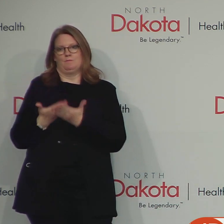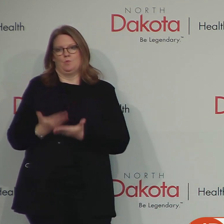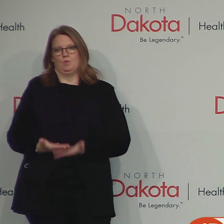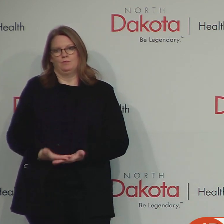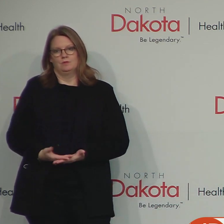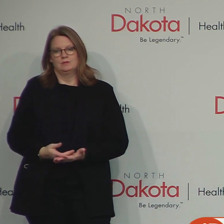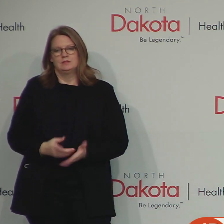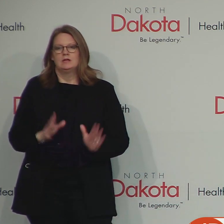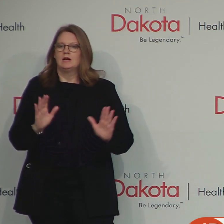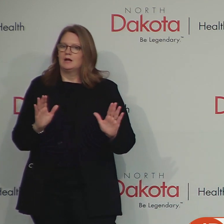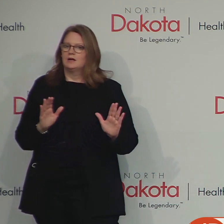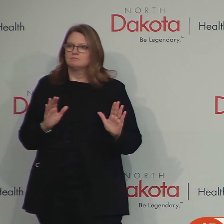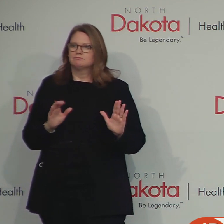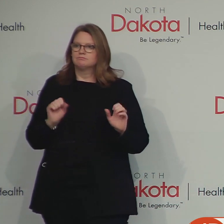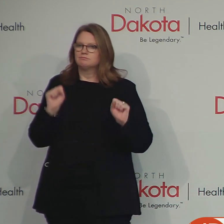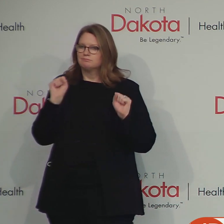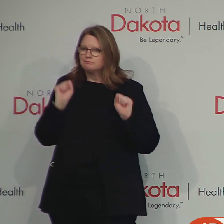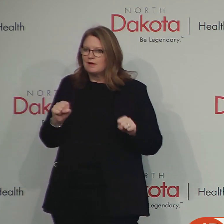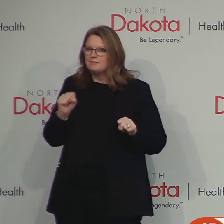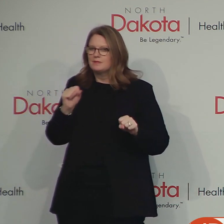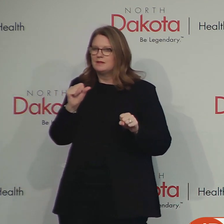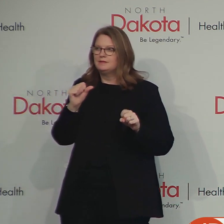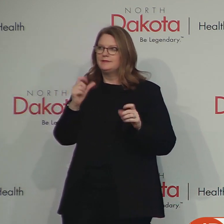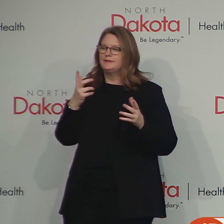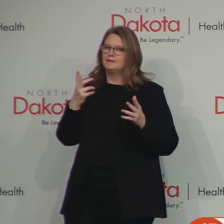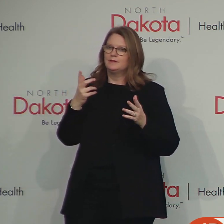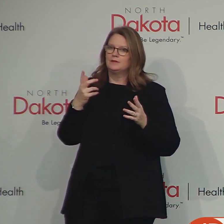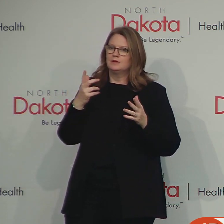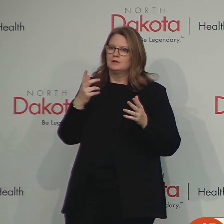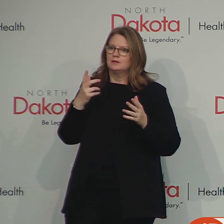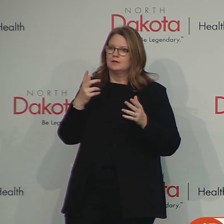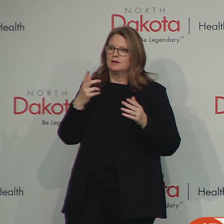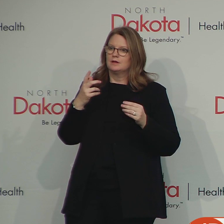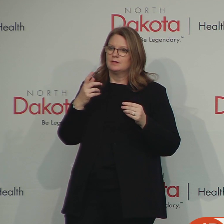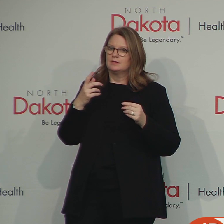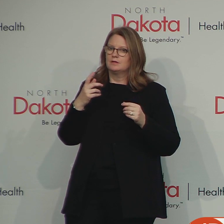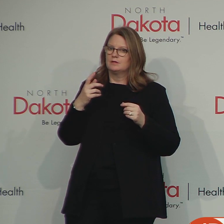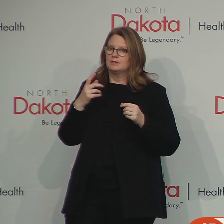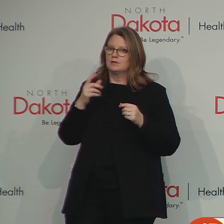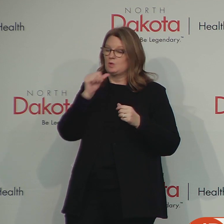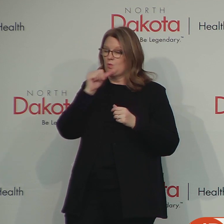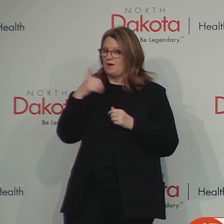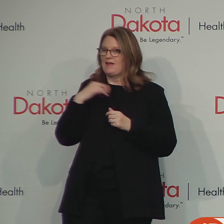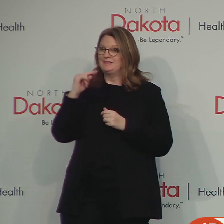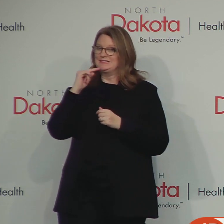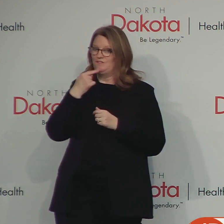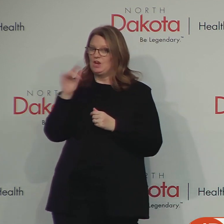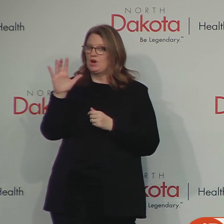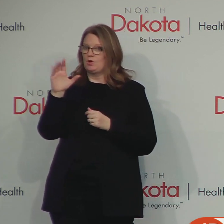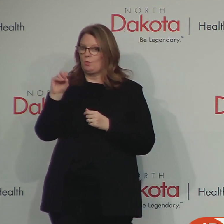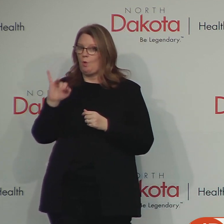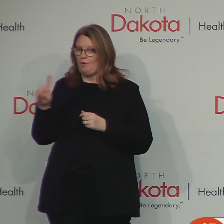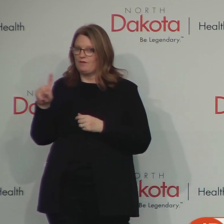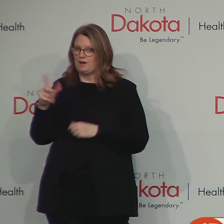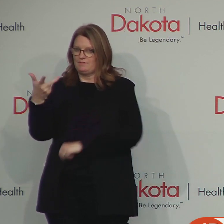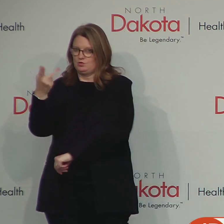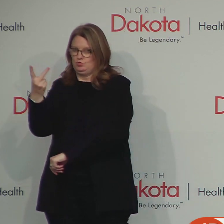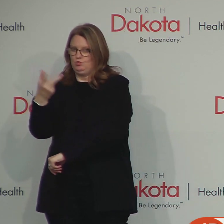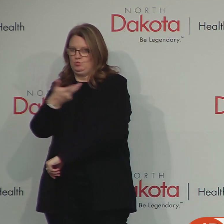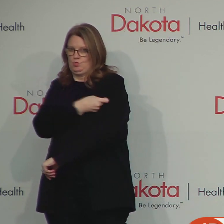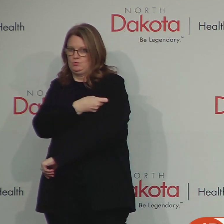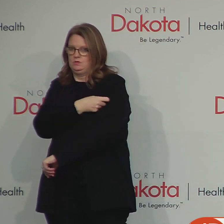very unlikely to have symptoms of COVID, and especially unlikely to have severe COVID after receiving 2 doses of the